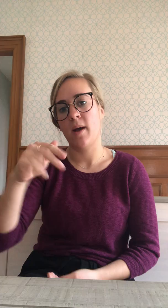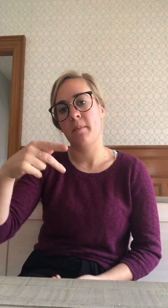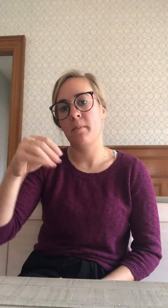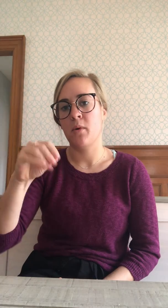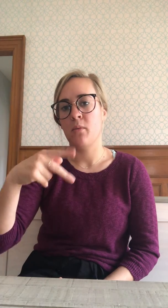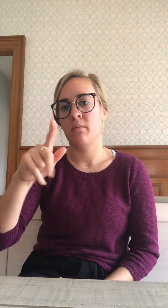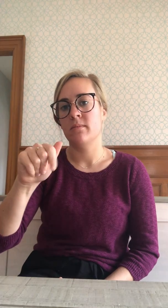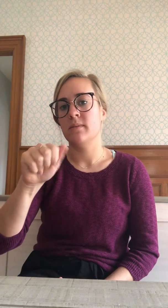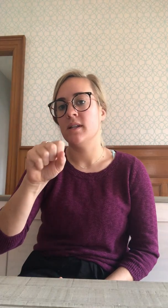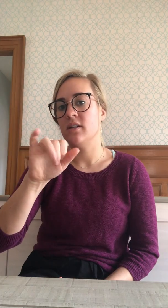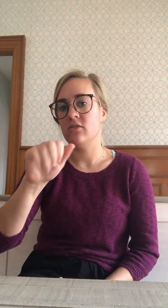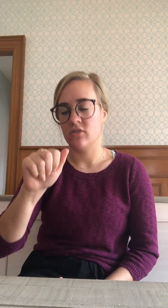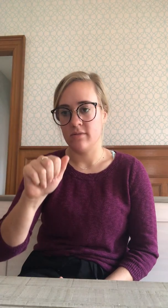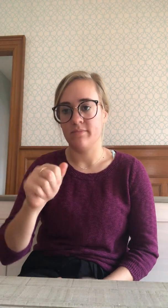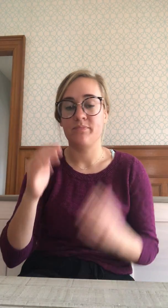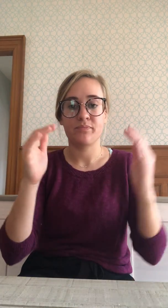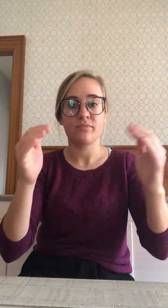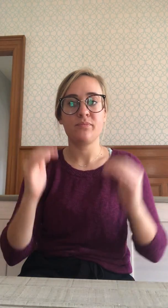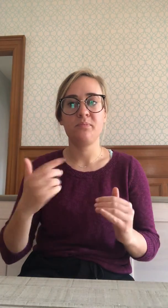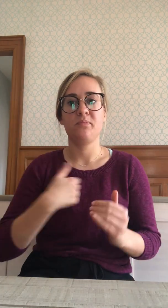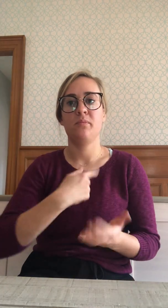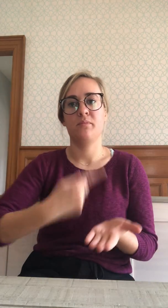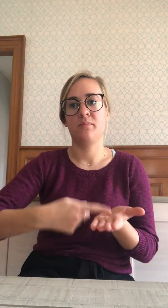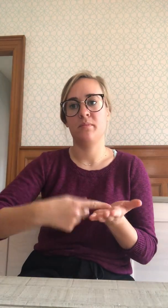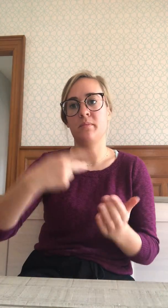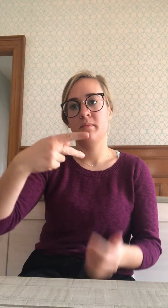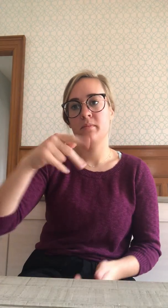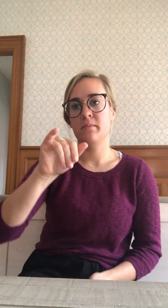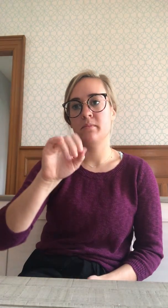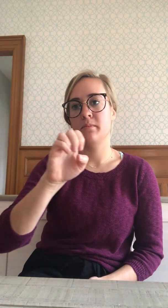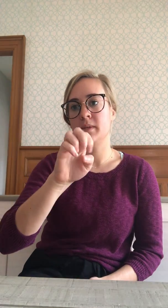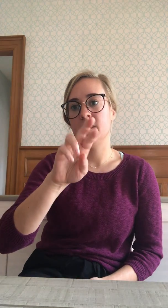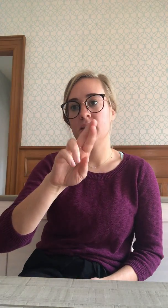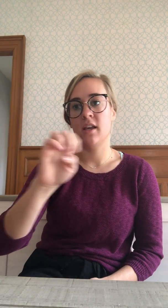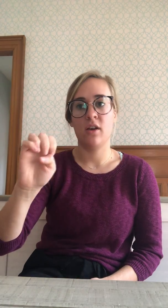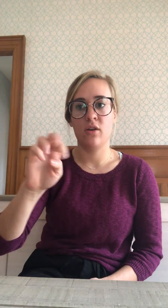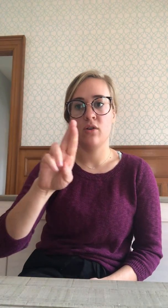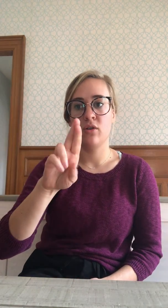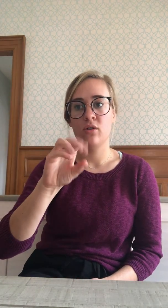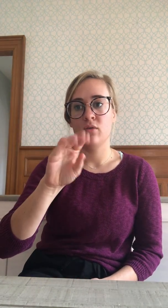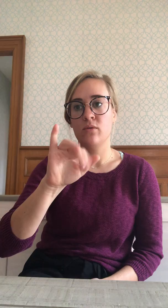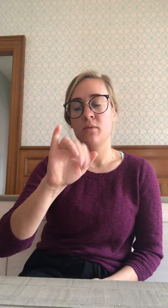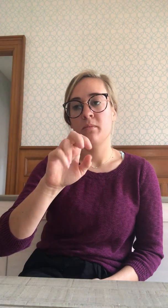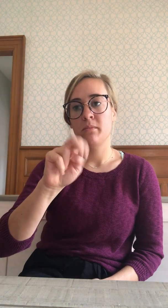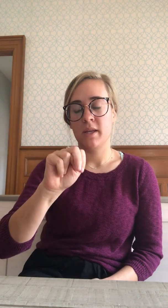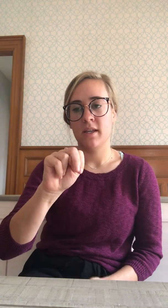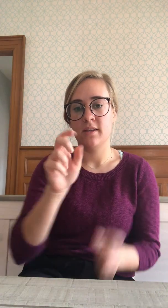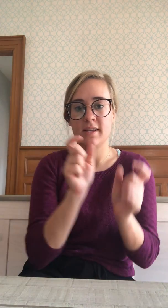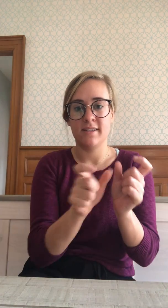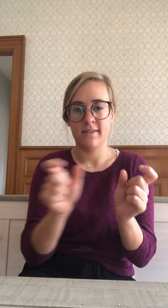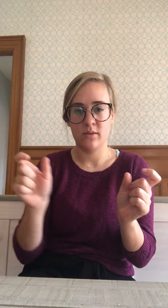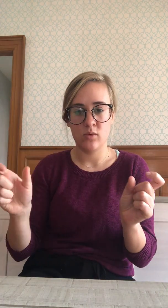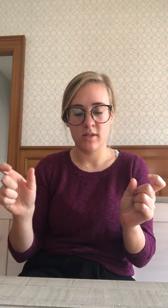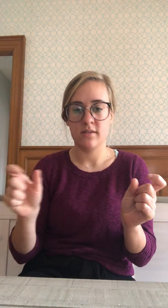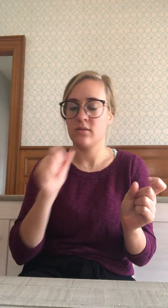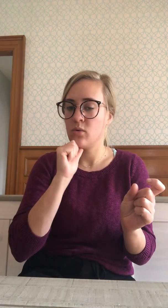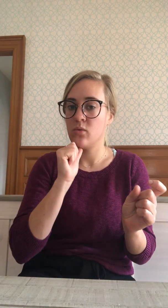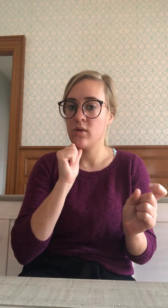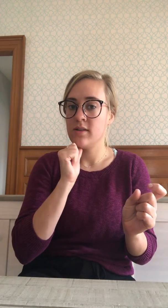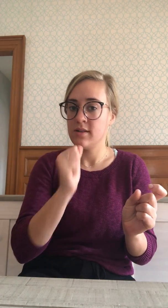The next condition we'll talk about is Pierre-Robin sequence. Now, this is a sequence, it's not a syndrome. And the sequence indicates